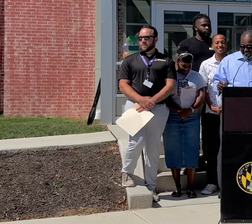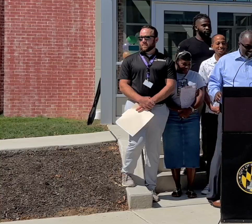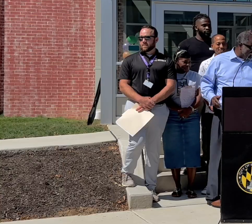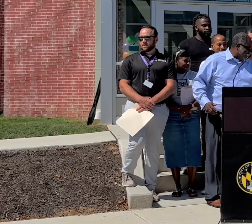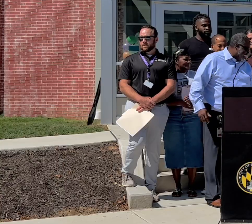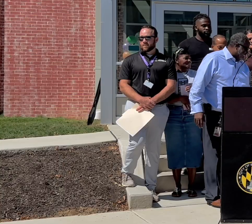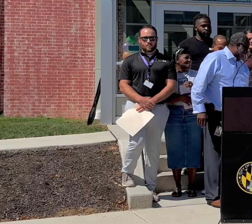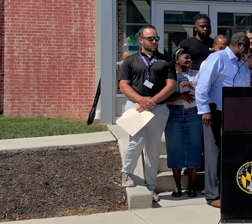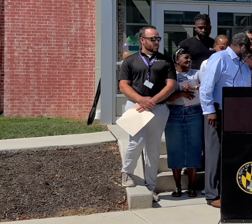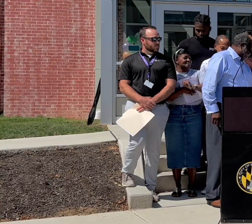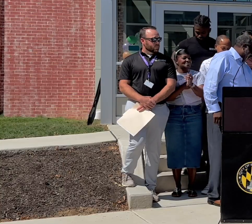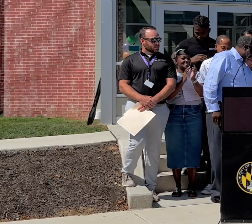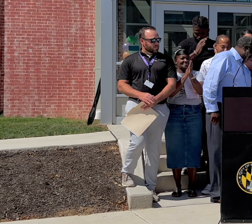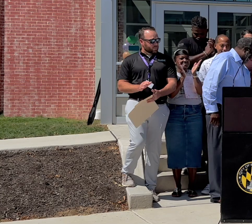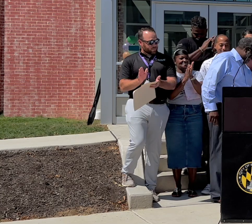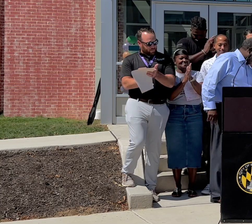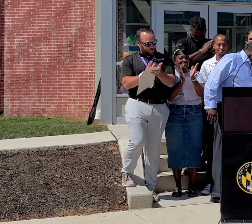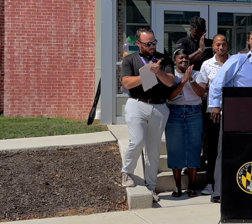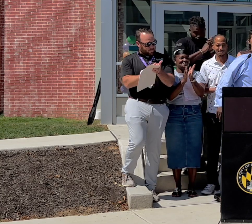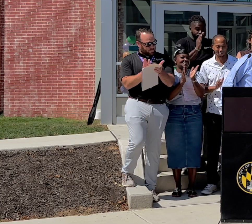Scott.